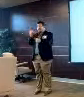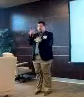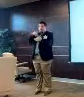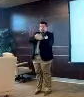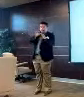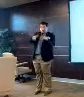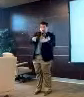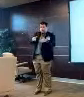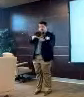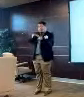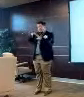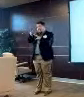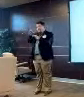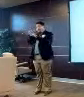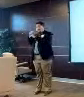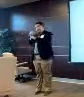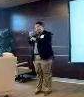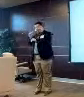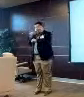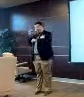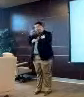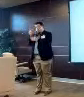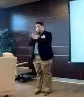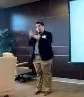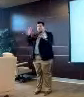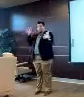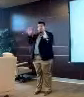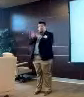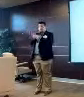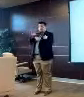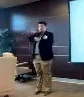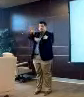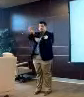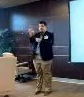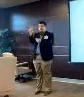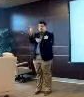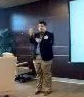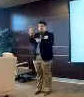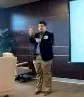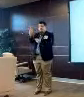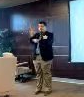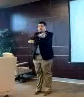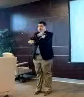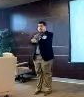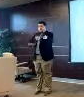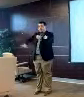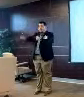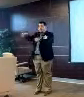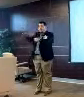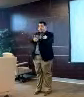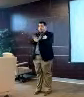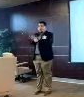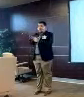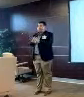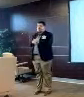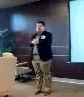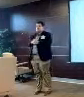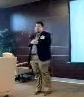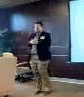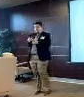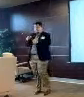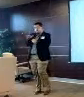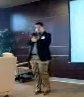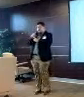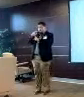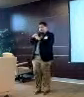in-house patients with the Safer at Home program, we're caring for 526 COVID patients across the region. Our